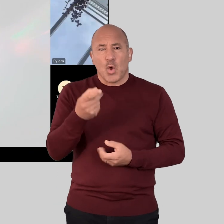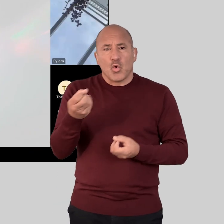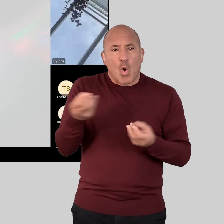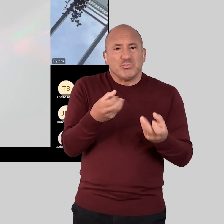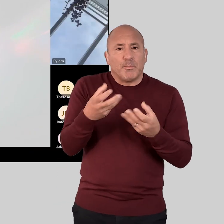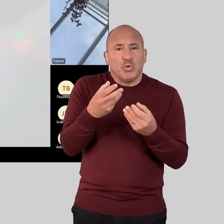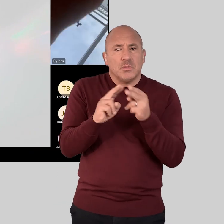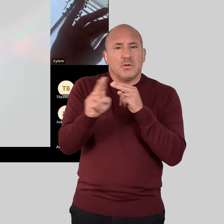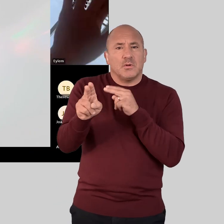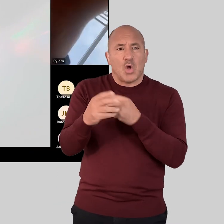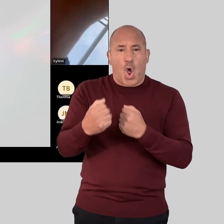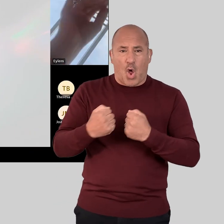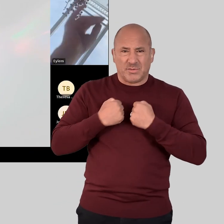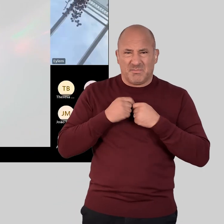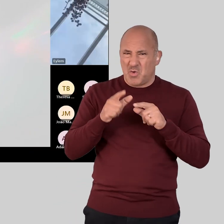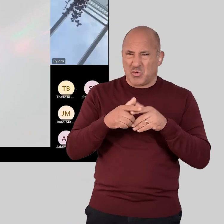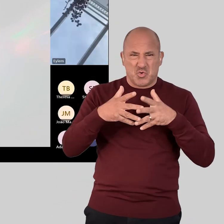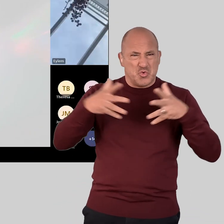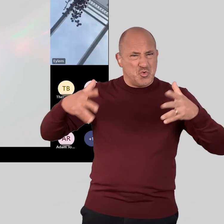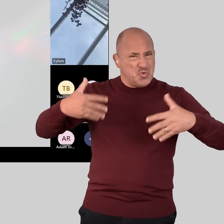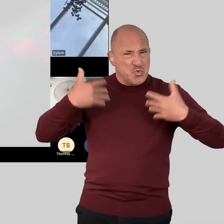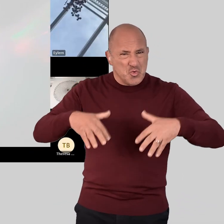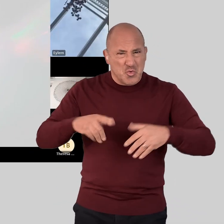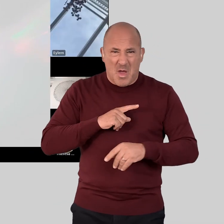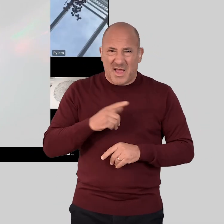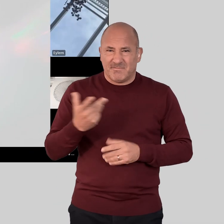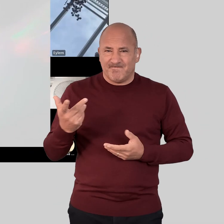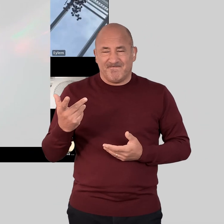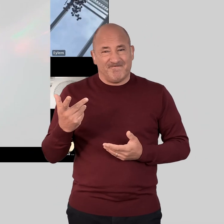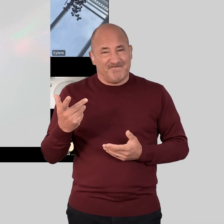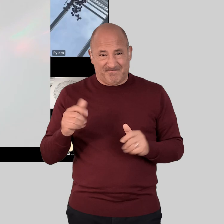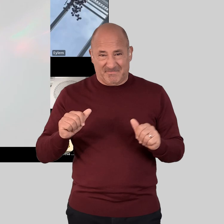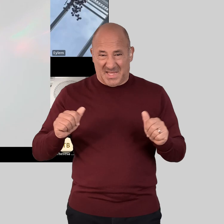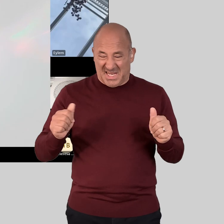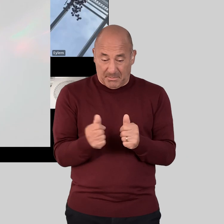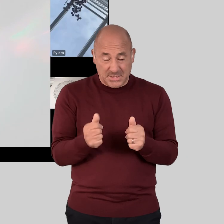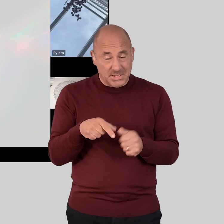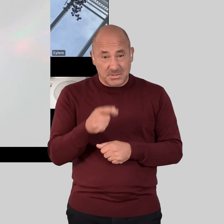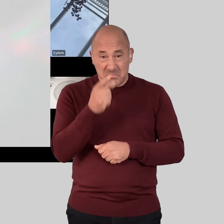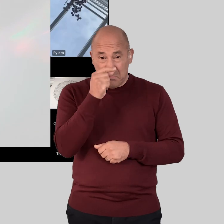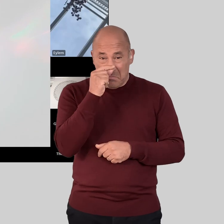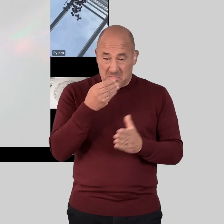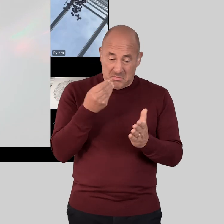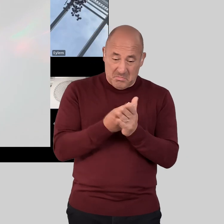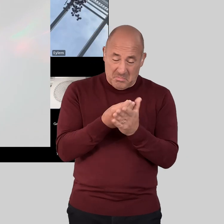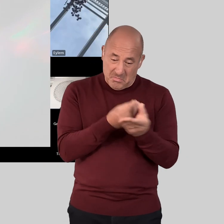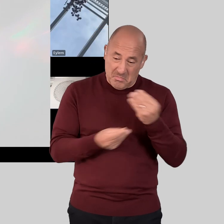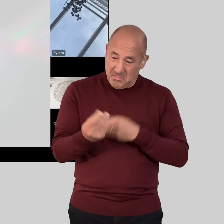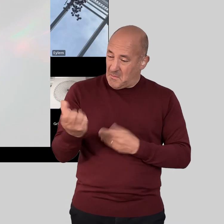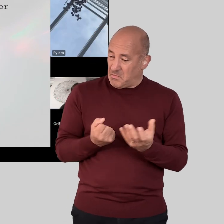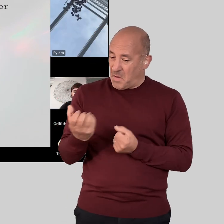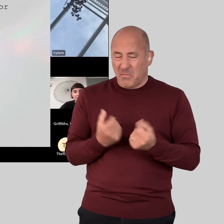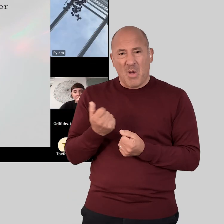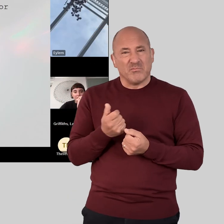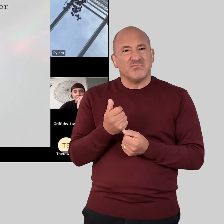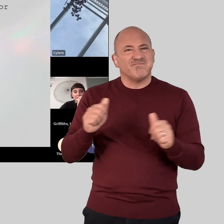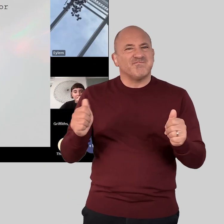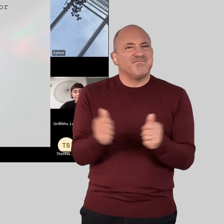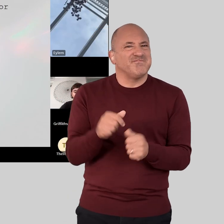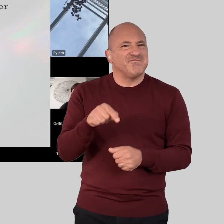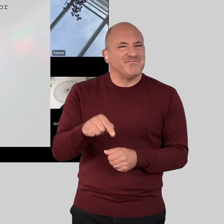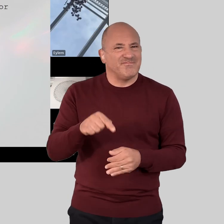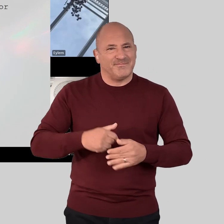Contributions return, ownership as not hugely significant